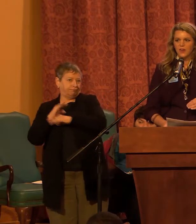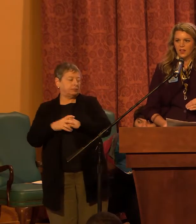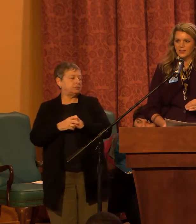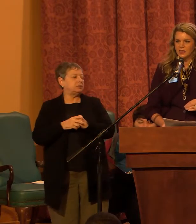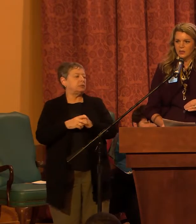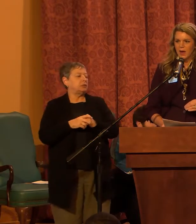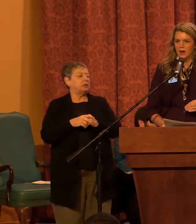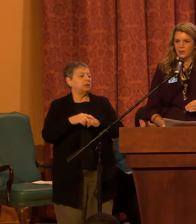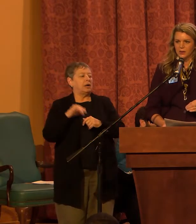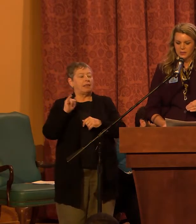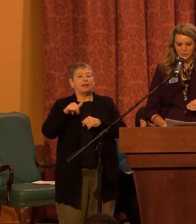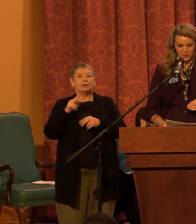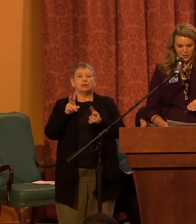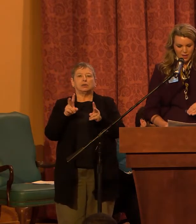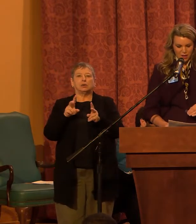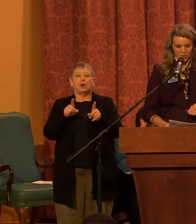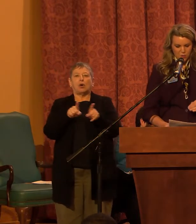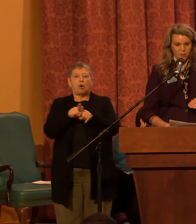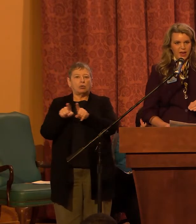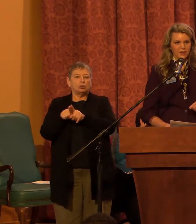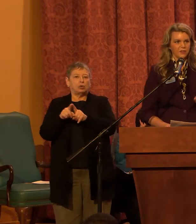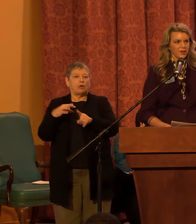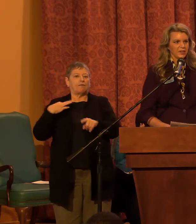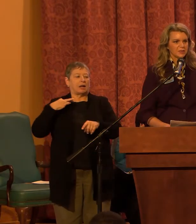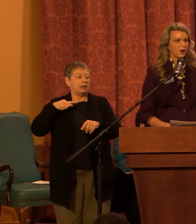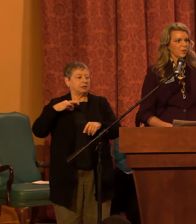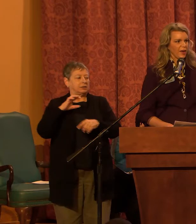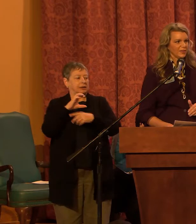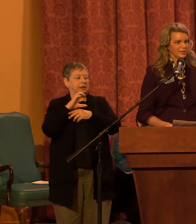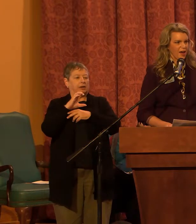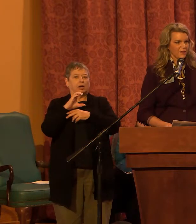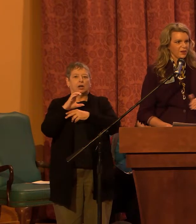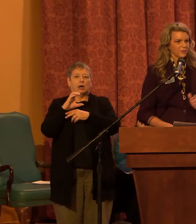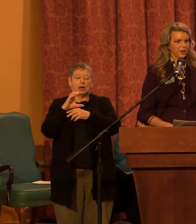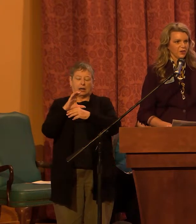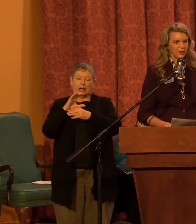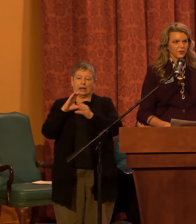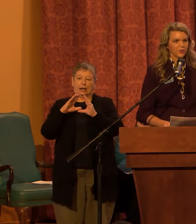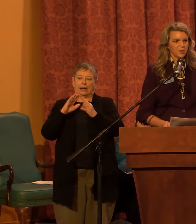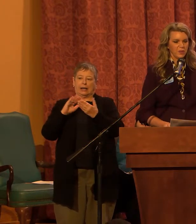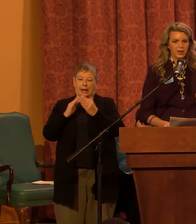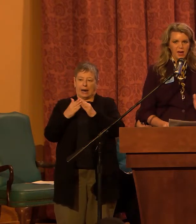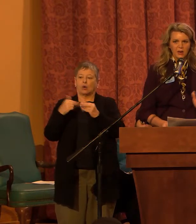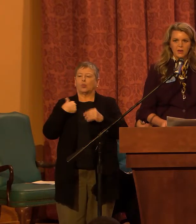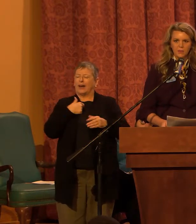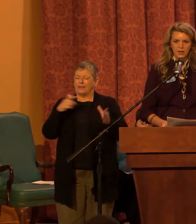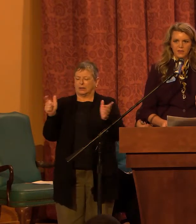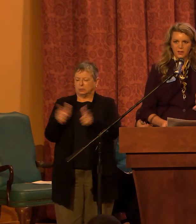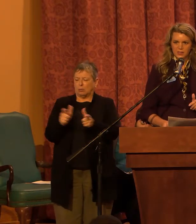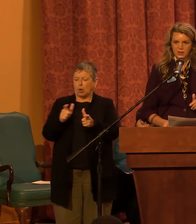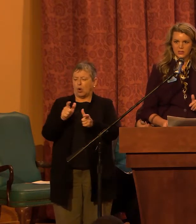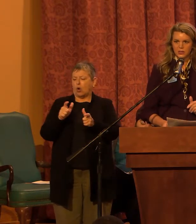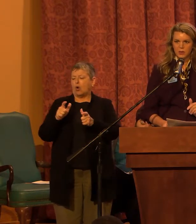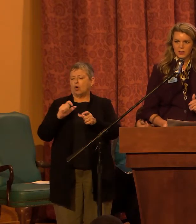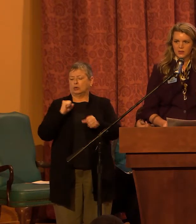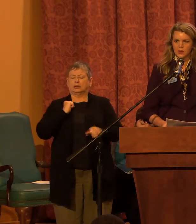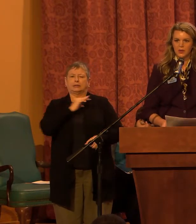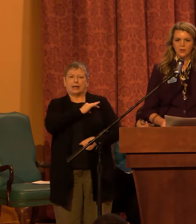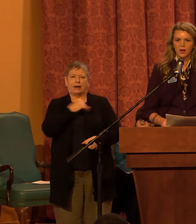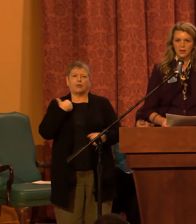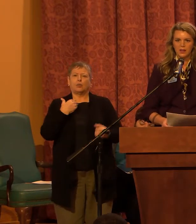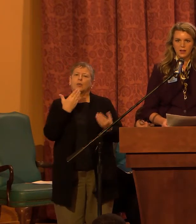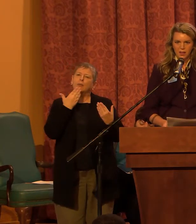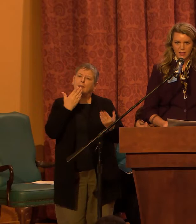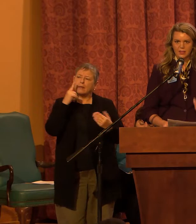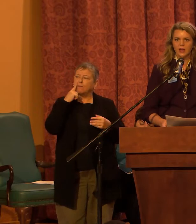is also volunteer-powered. We have a very small paid staff, and I'm very grateful for the many, many volunteers who